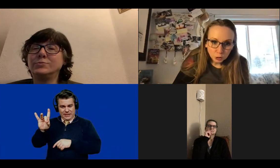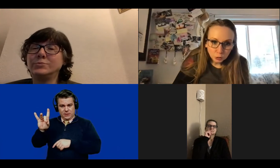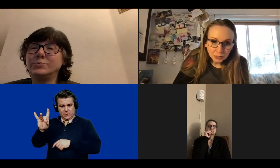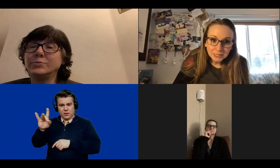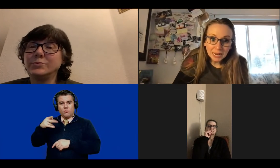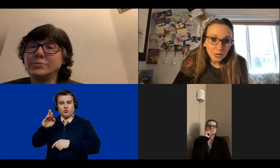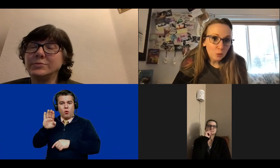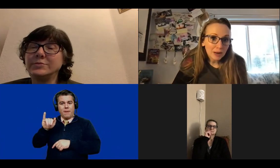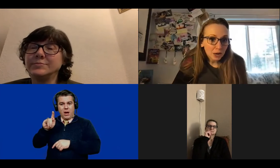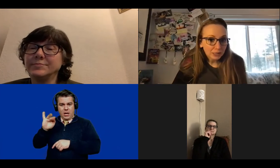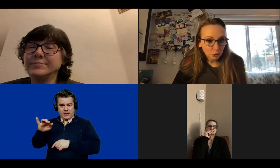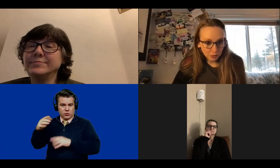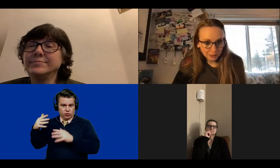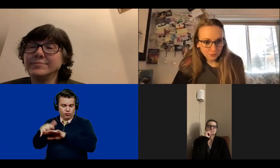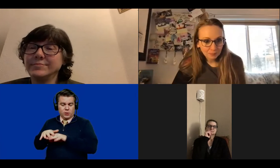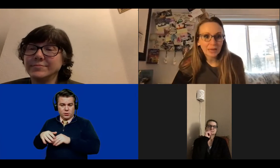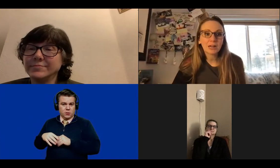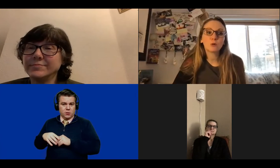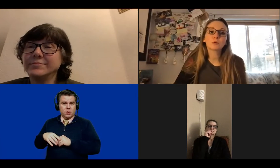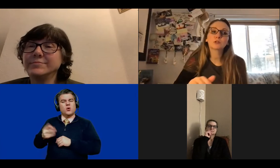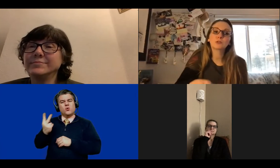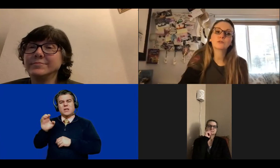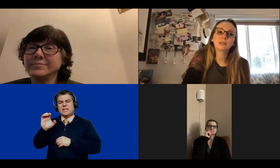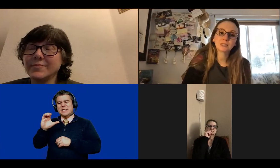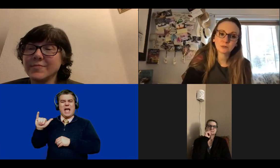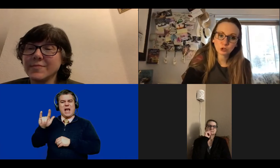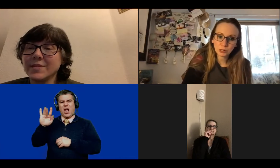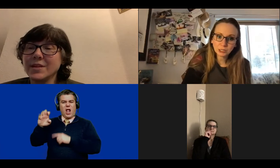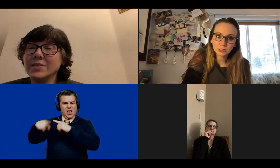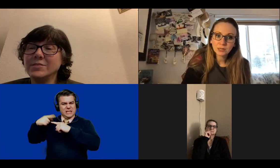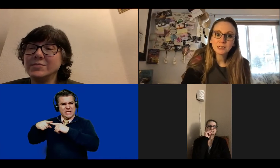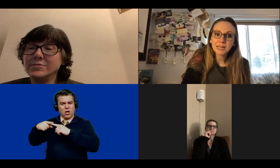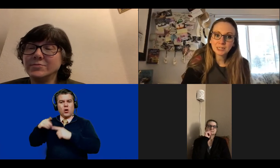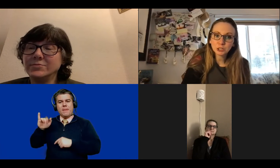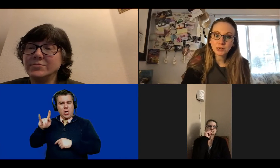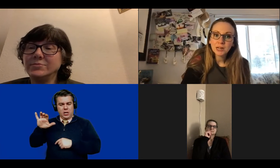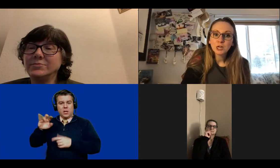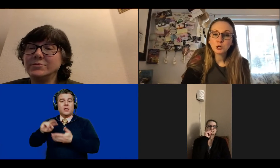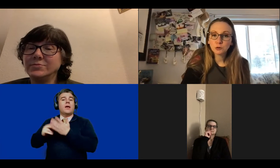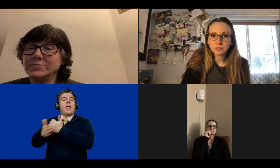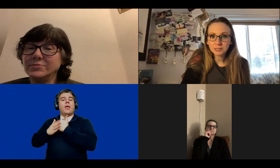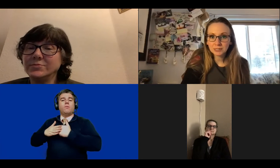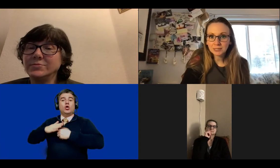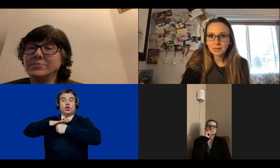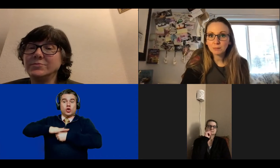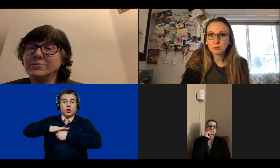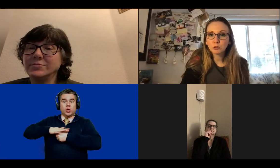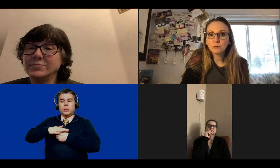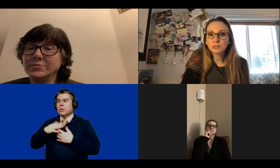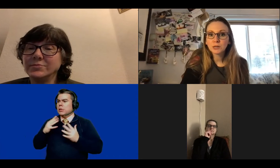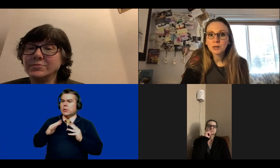including 2 psychobiotic strains that help reduce feelings of stress, tension, nervousness,